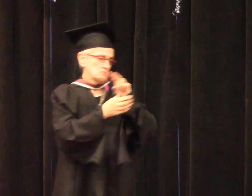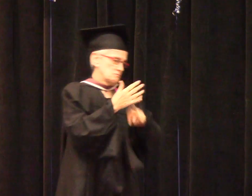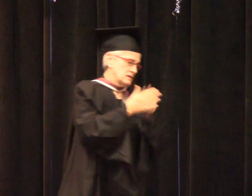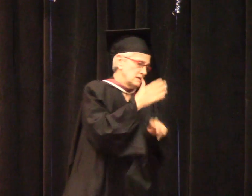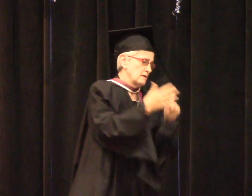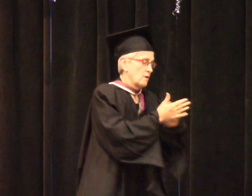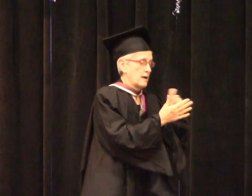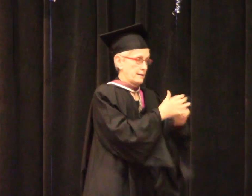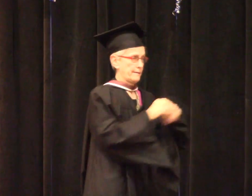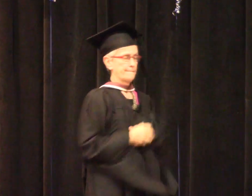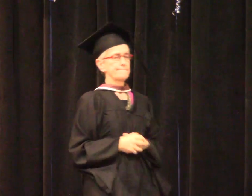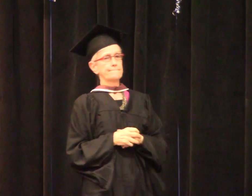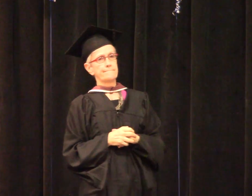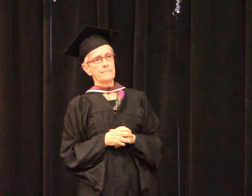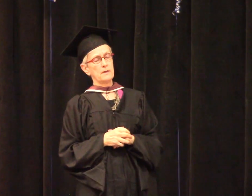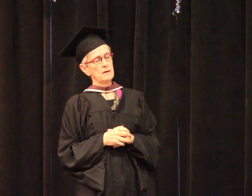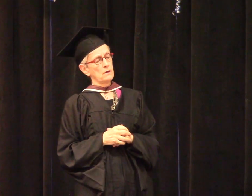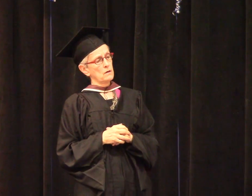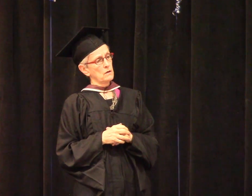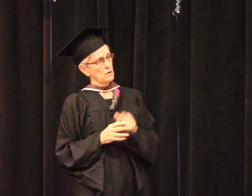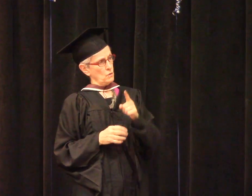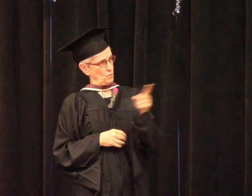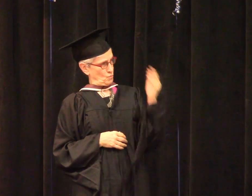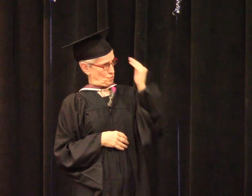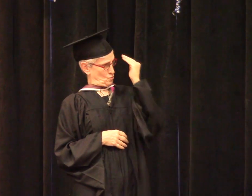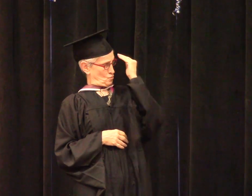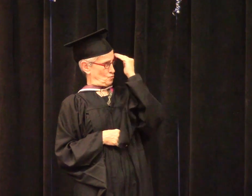exams, practicing all of the reading and writing.